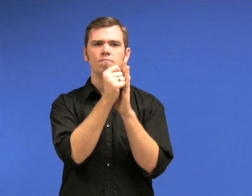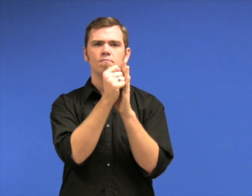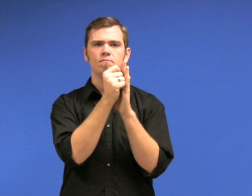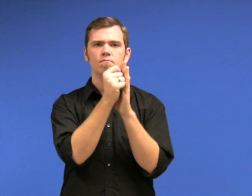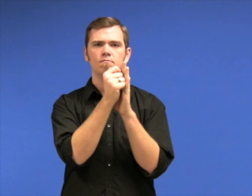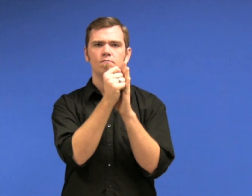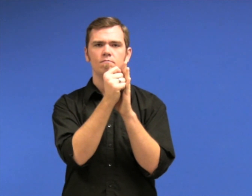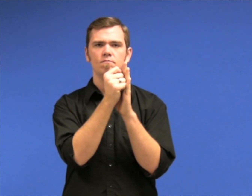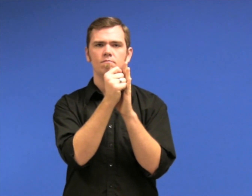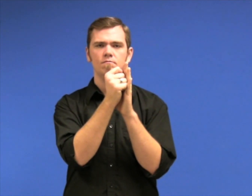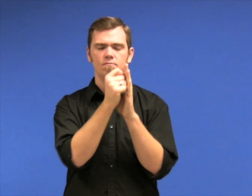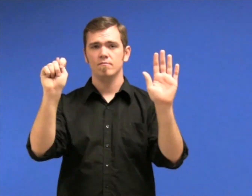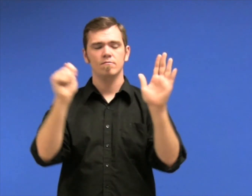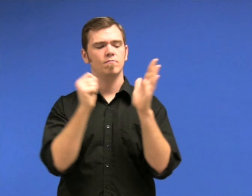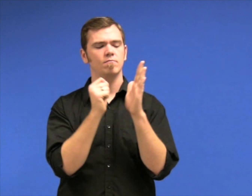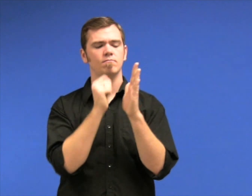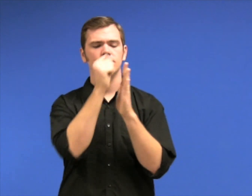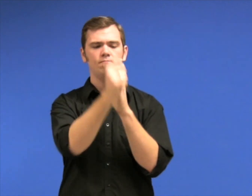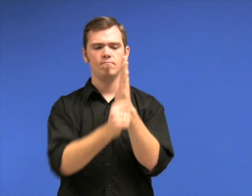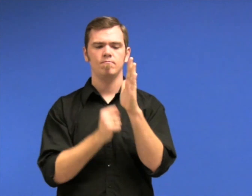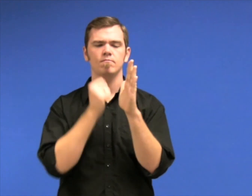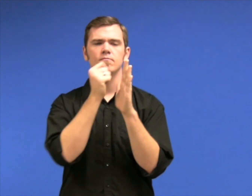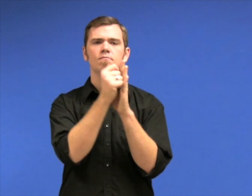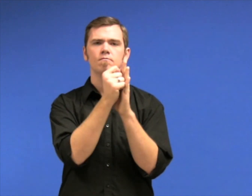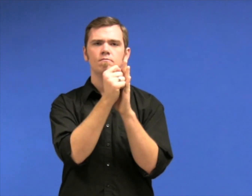hand circling around a clock. So, time.